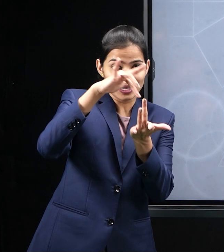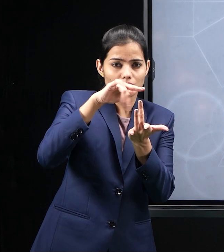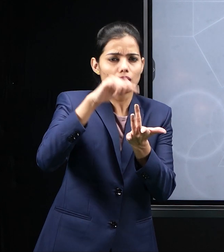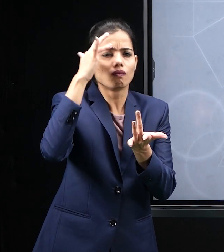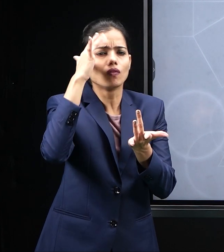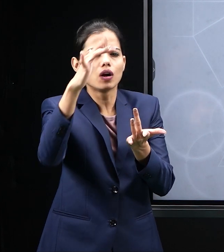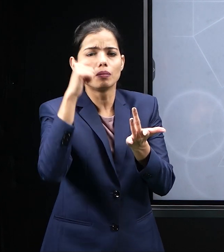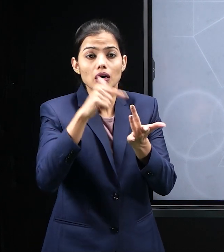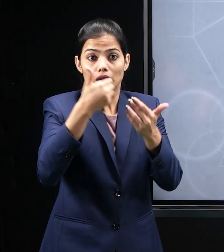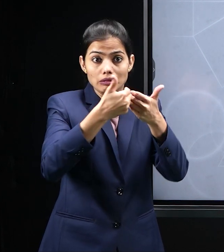Midpoint theorem definition.